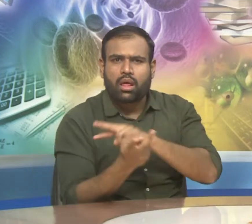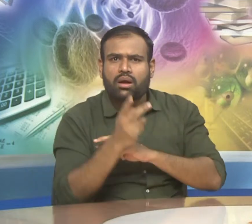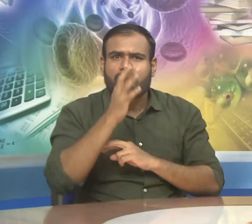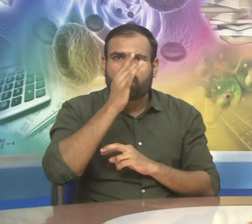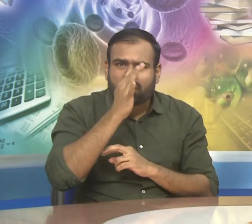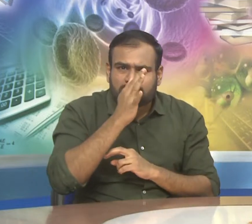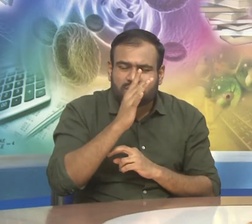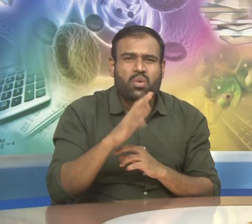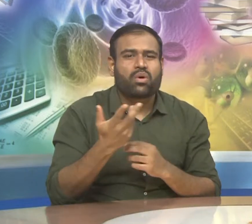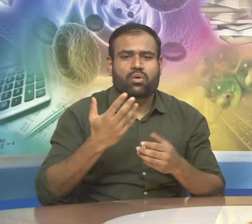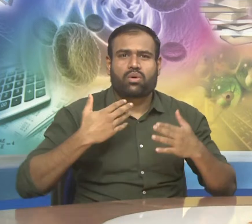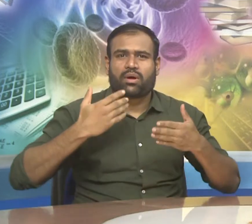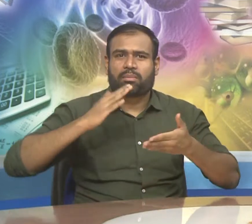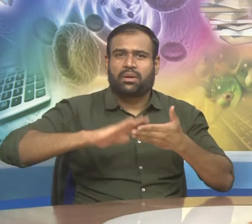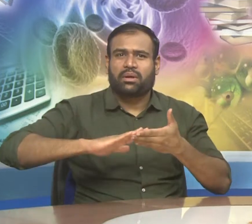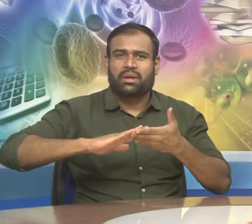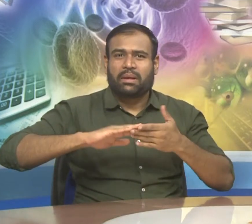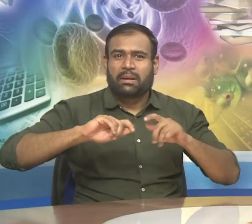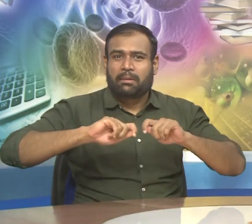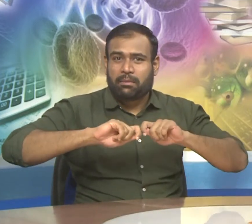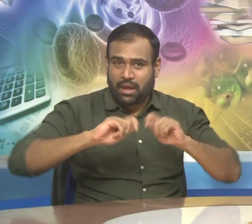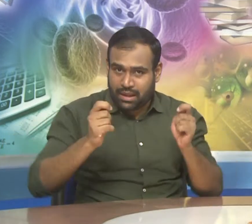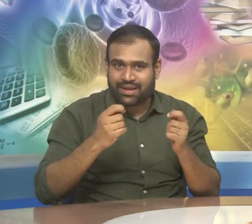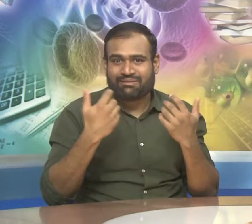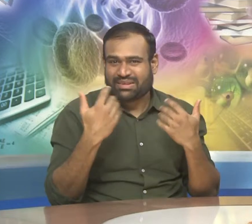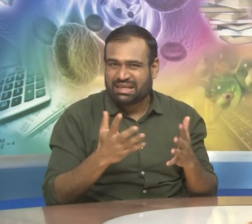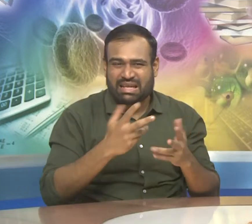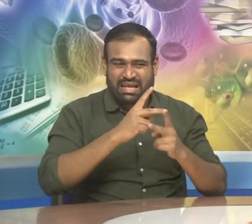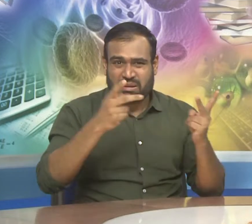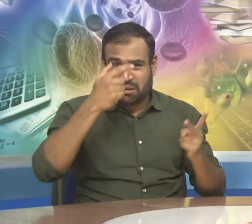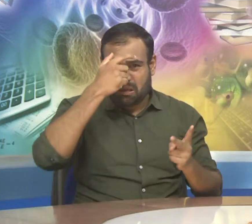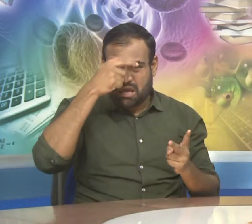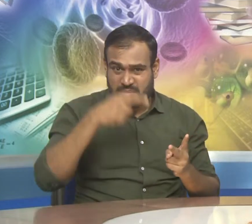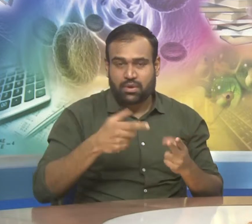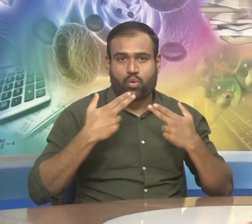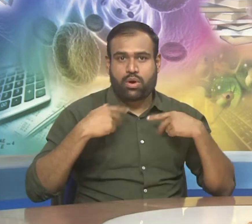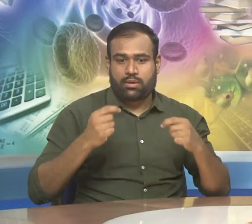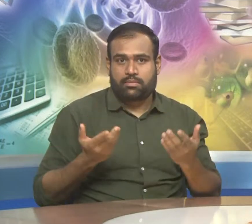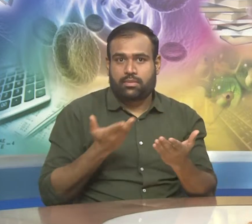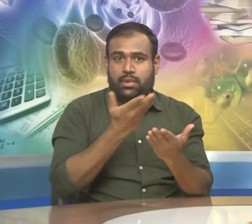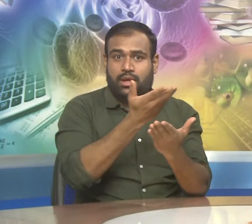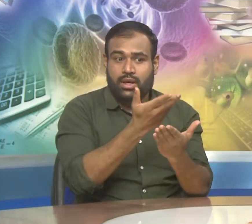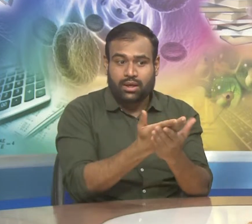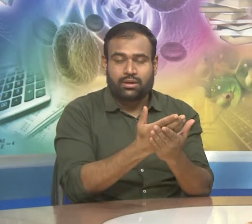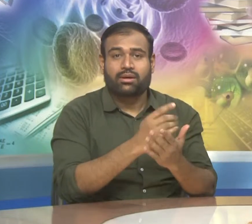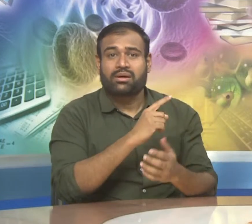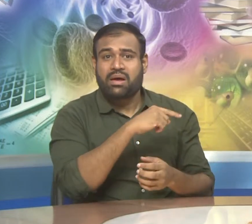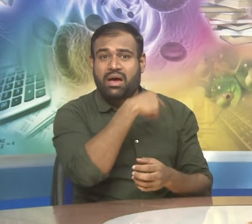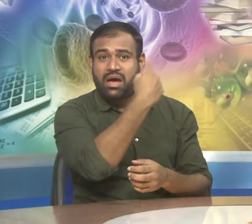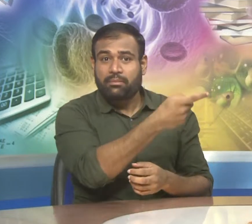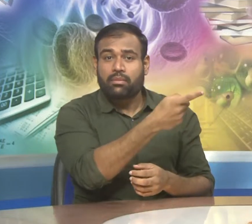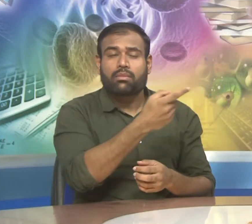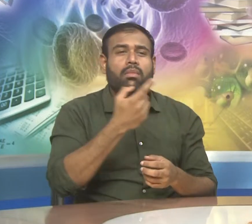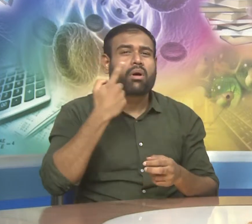It can be a divorce case or accidental cases